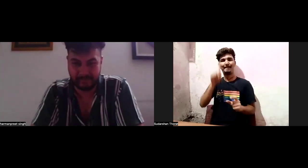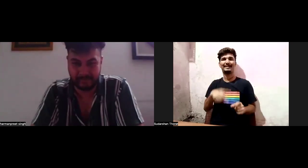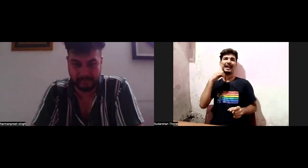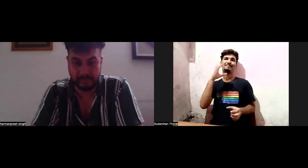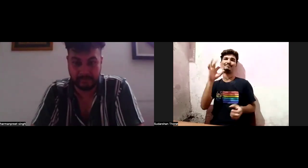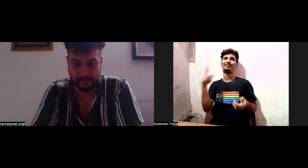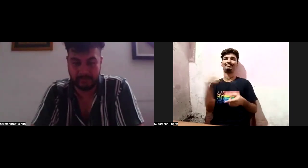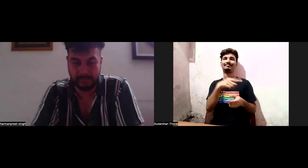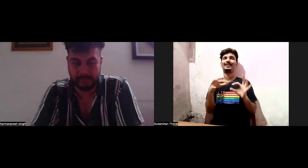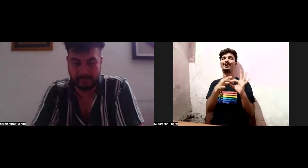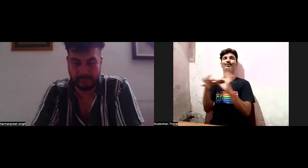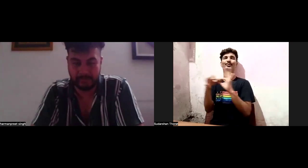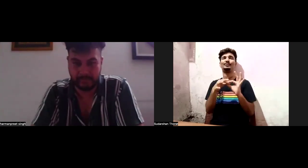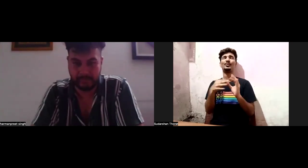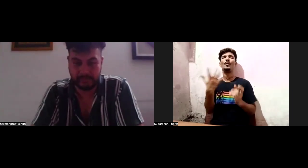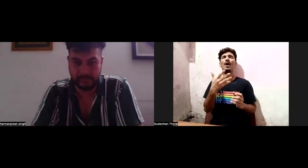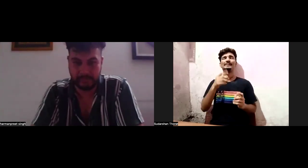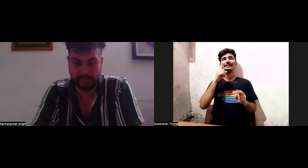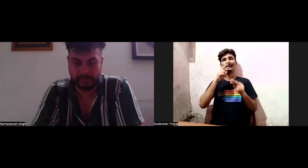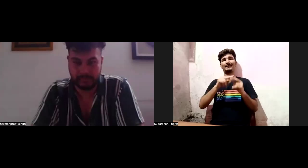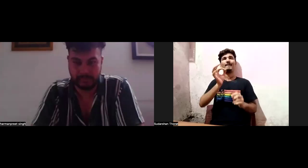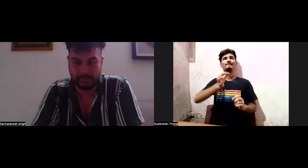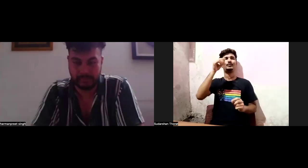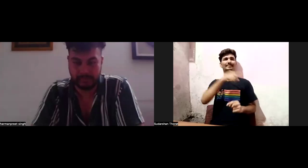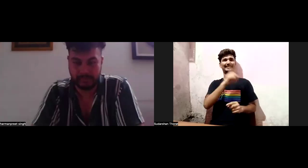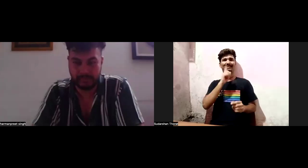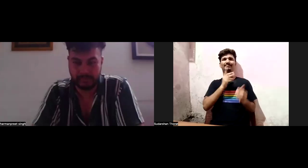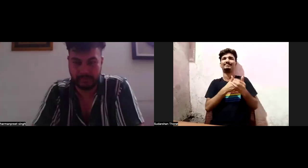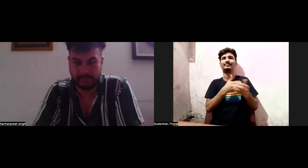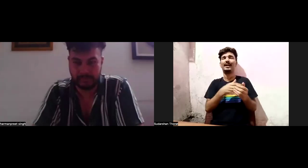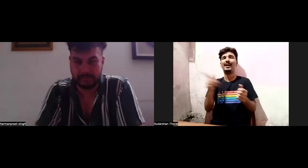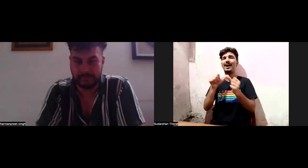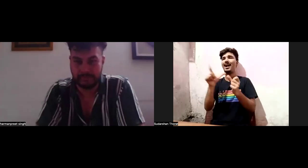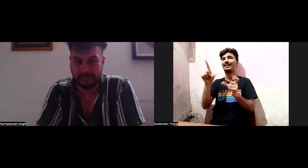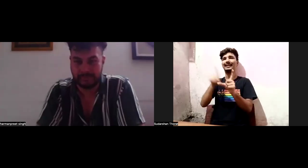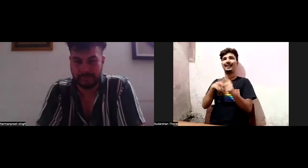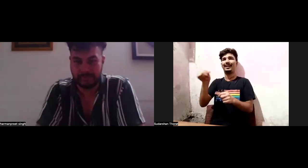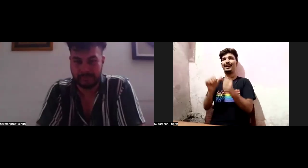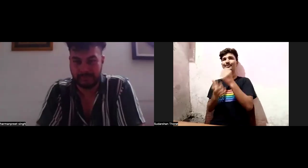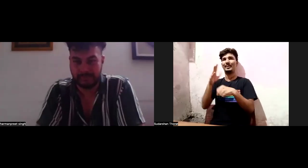cisgender community and the deaf LGBTI not happening? Because of the